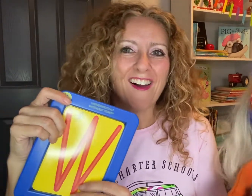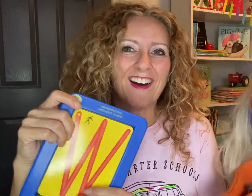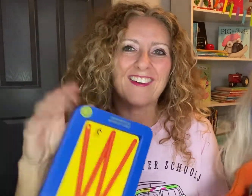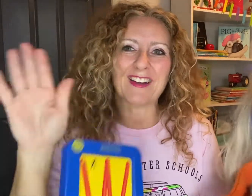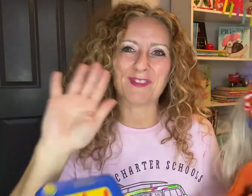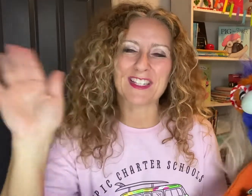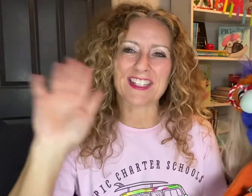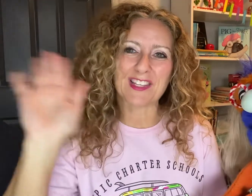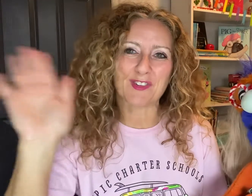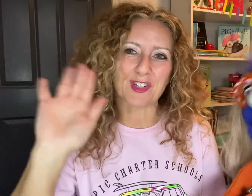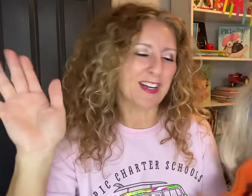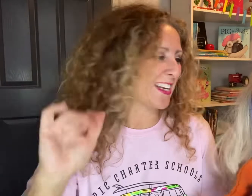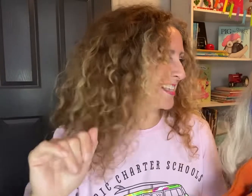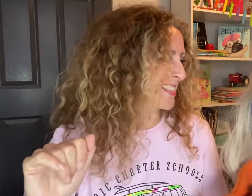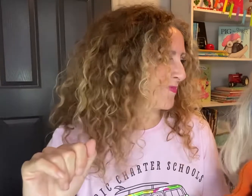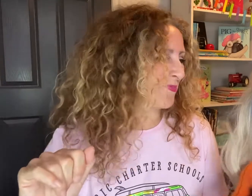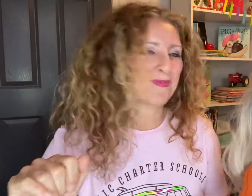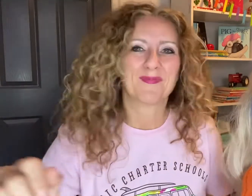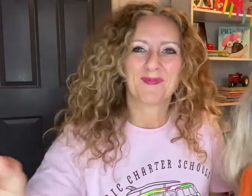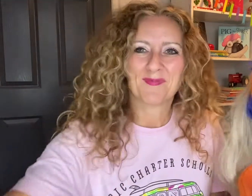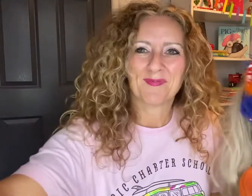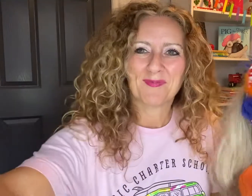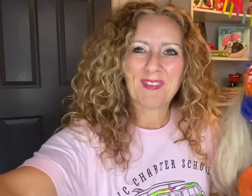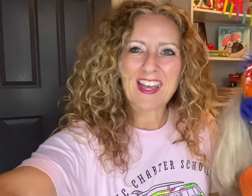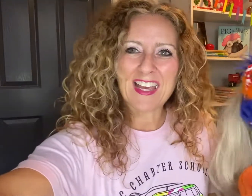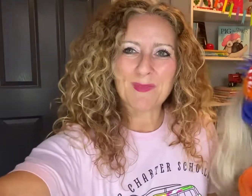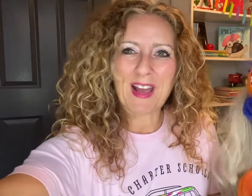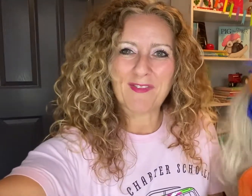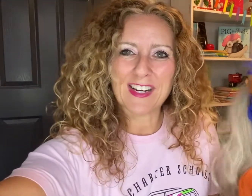Alright friends. Thanks for joining us. Bye kids. Bye. Bye guys. Bye friends.